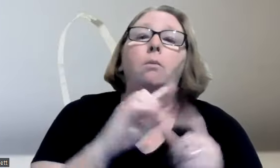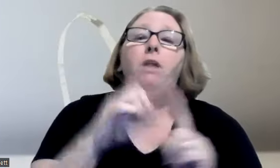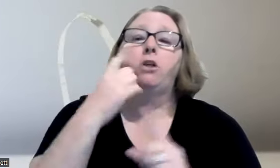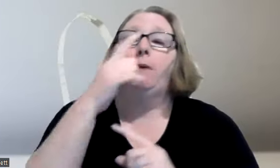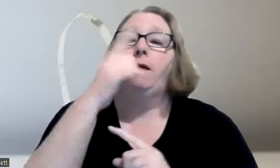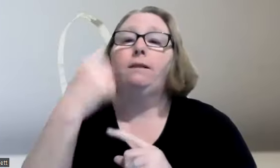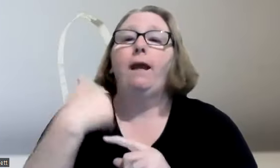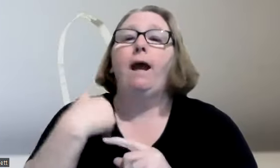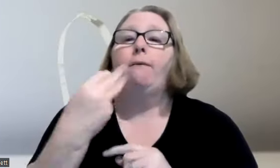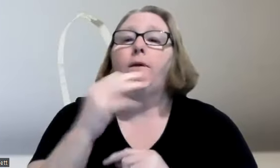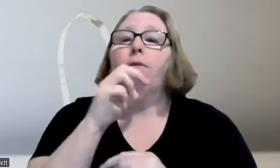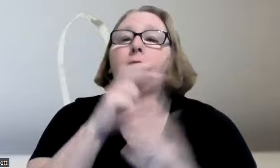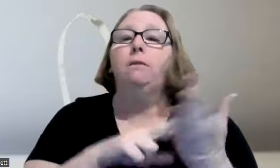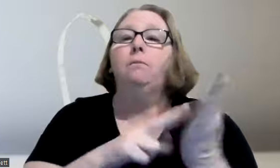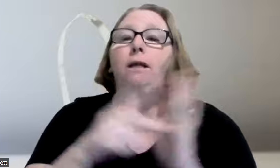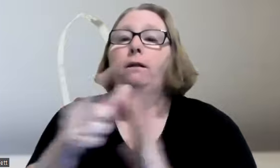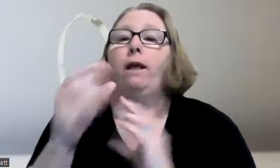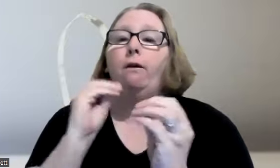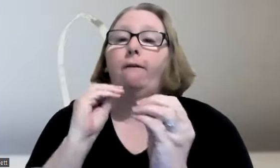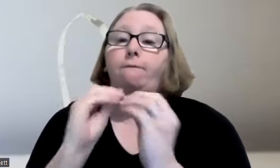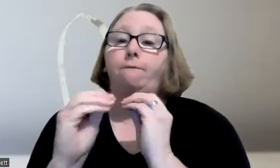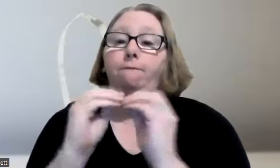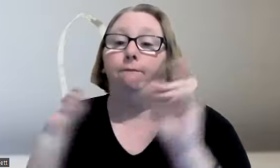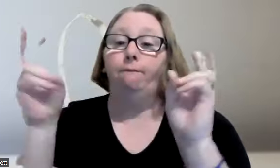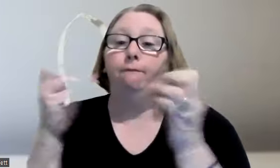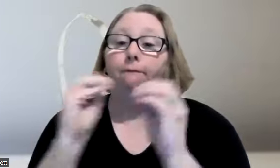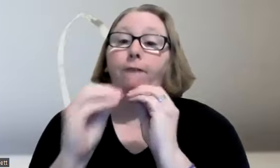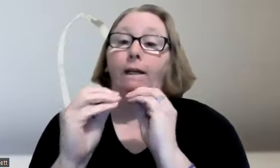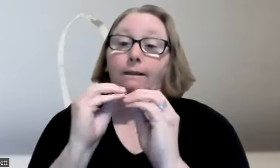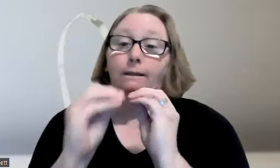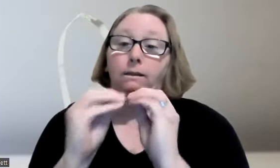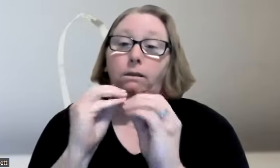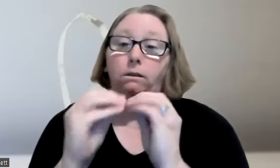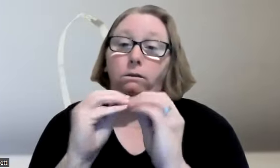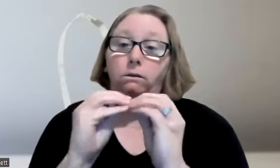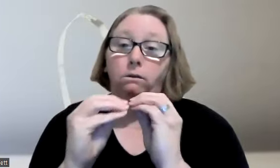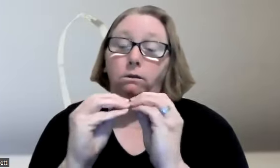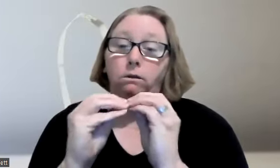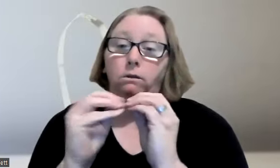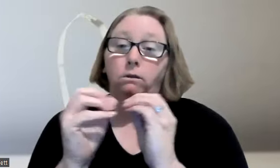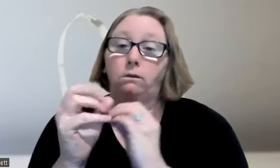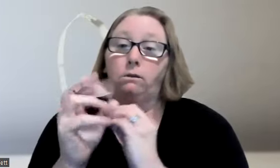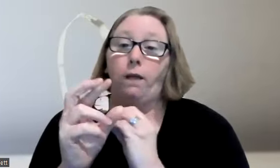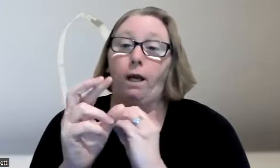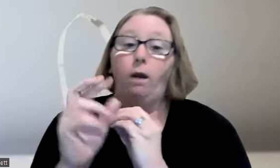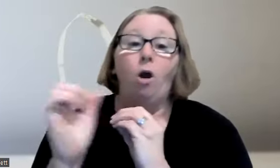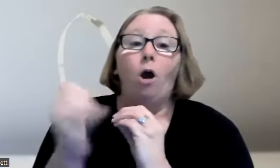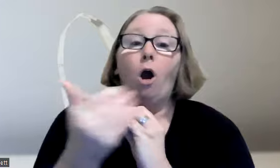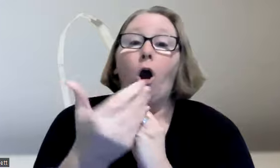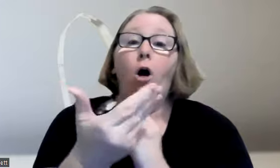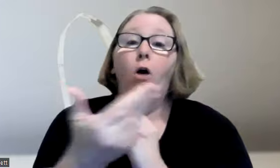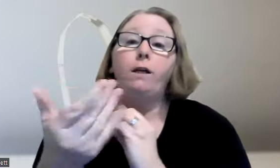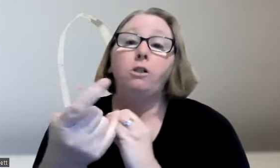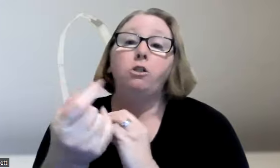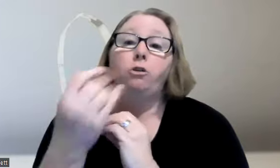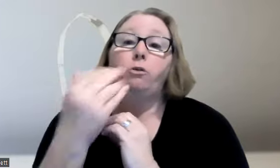But just because they have them doesn't mean that they are fixed. Okay, all these do